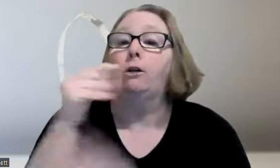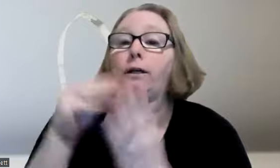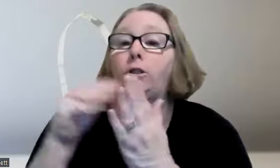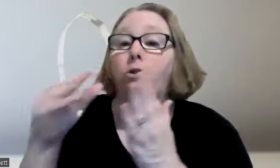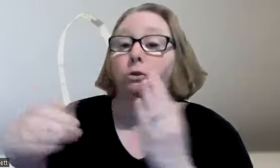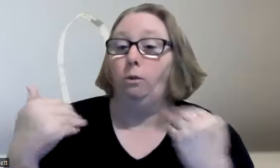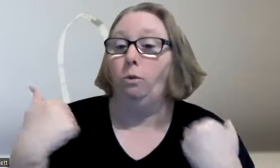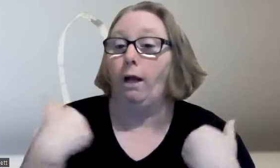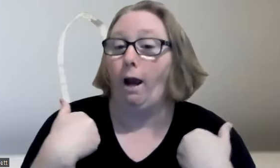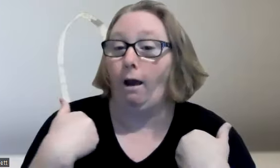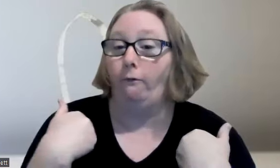hearing student would have.